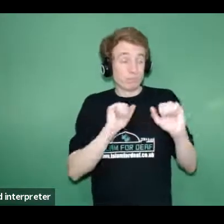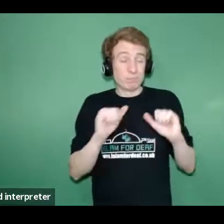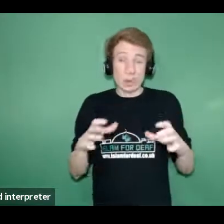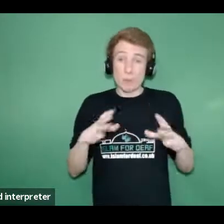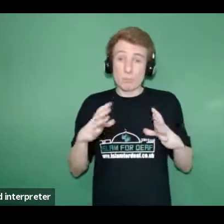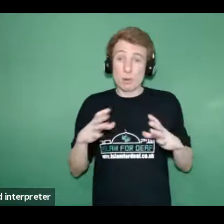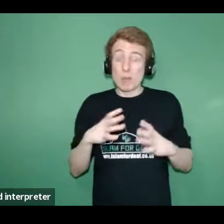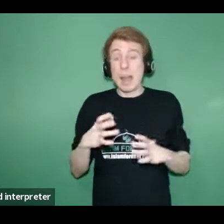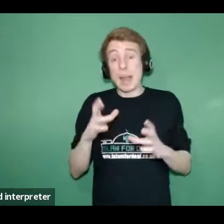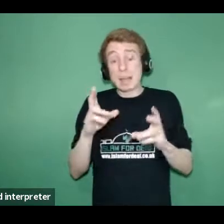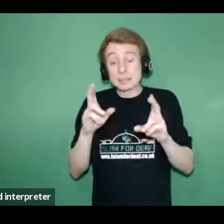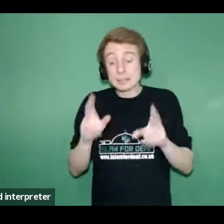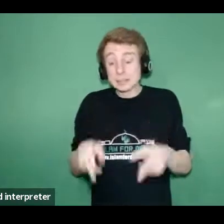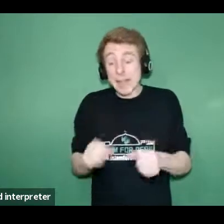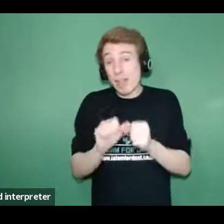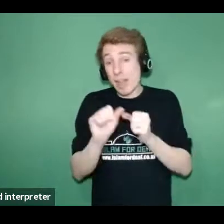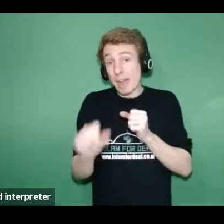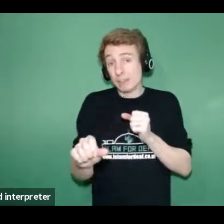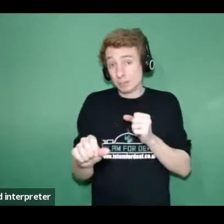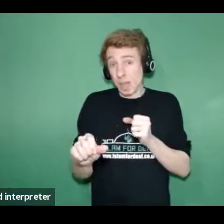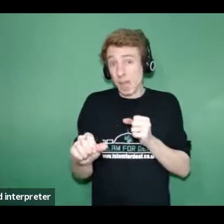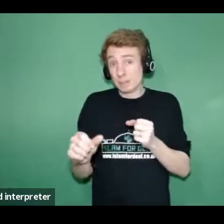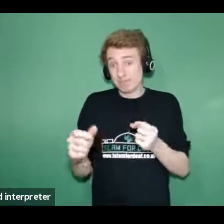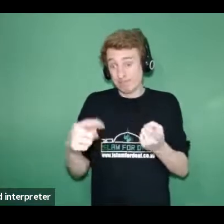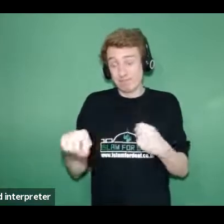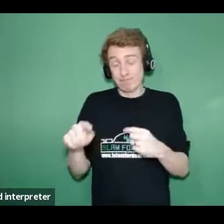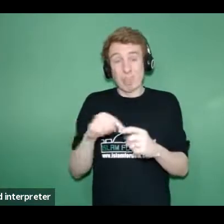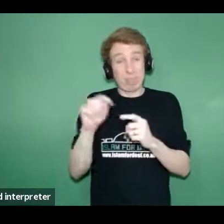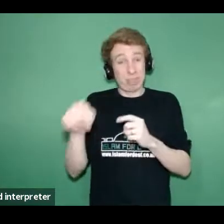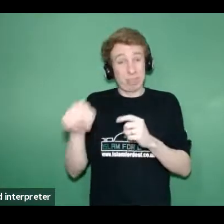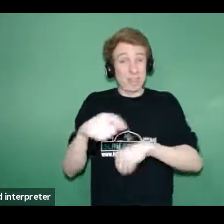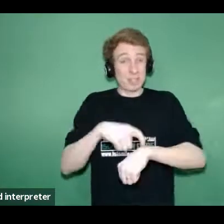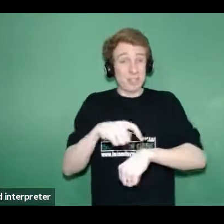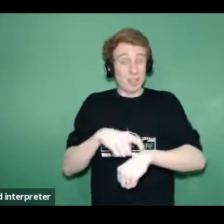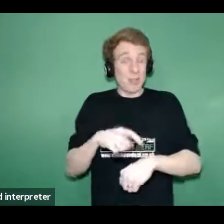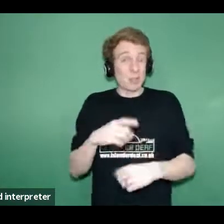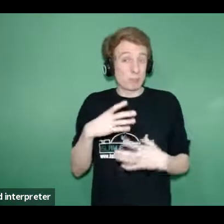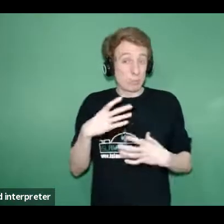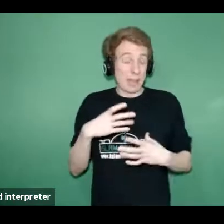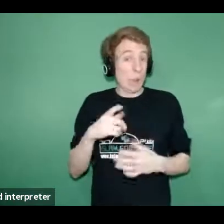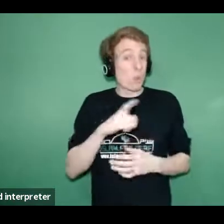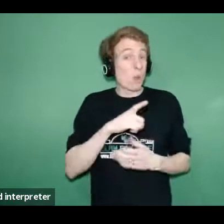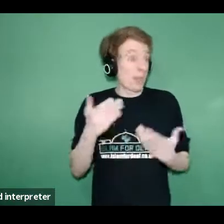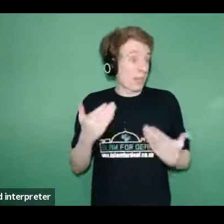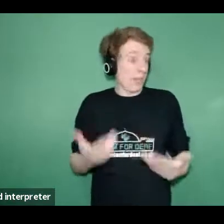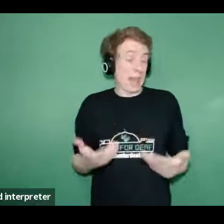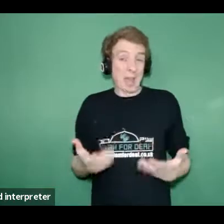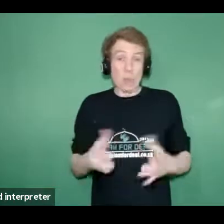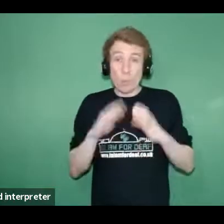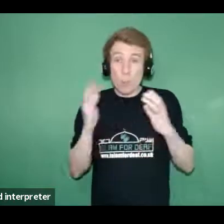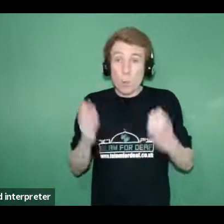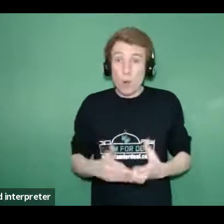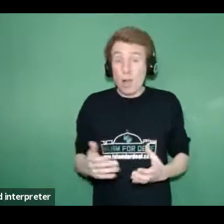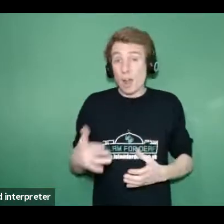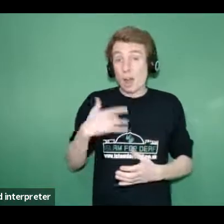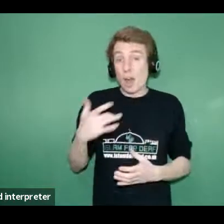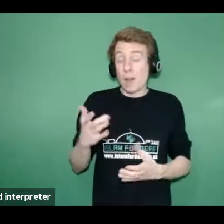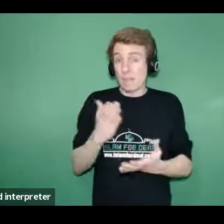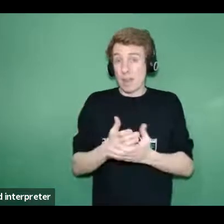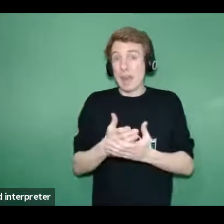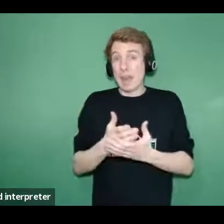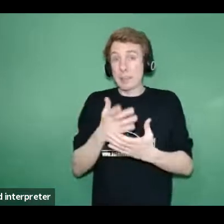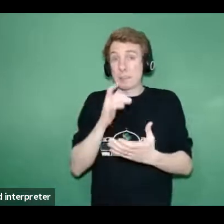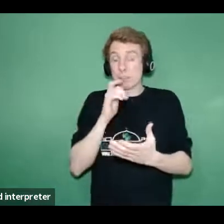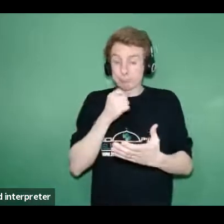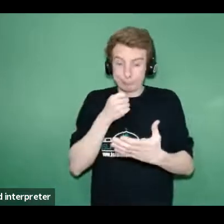now, because this time, this life that you have in the world, it's limited,